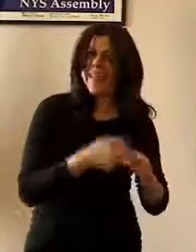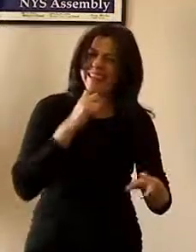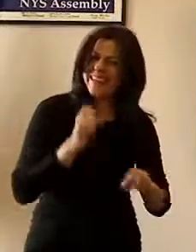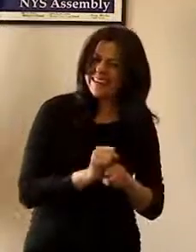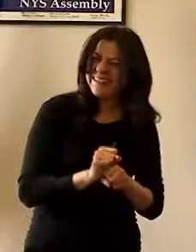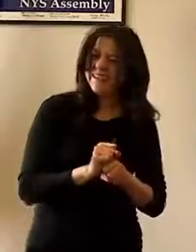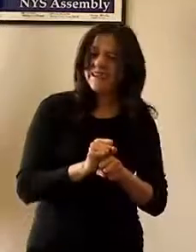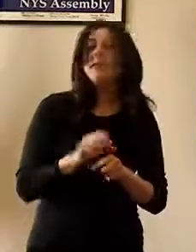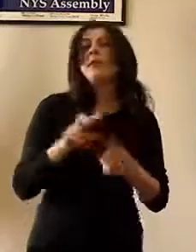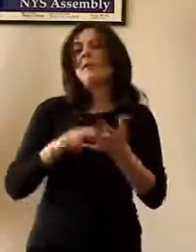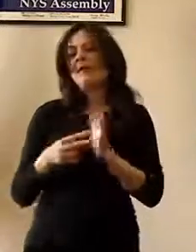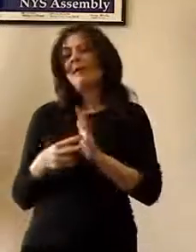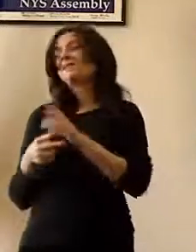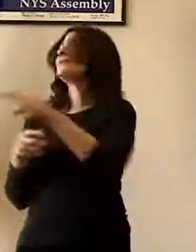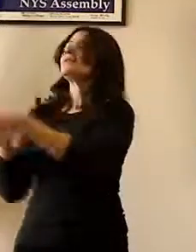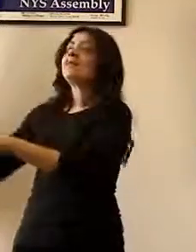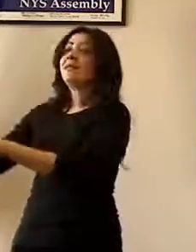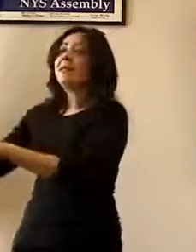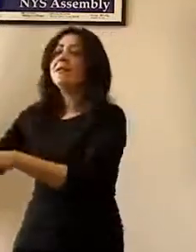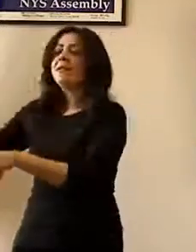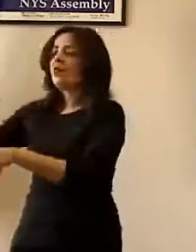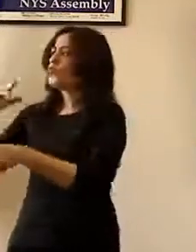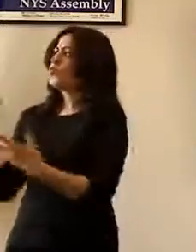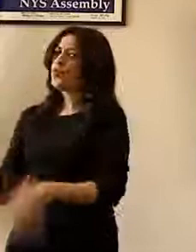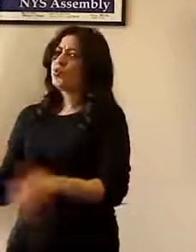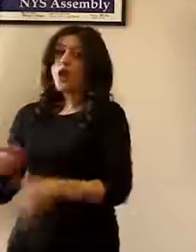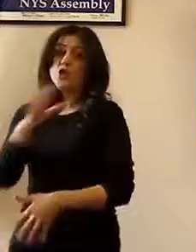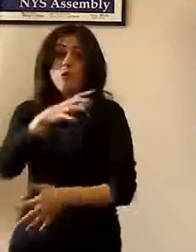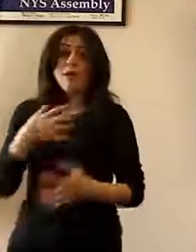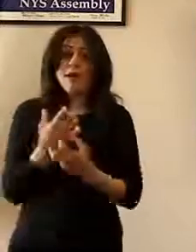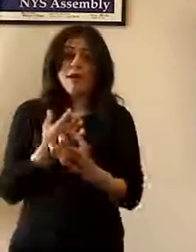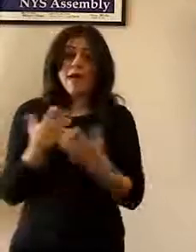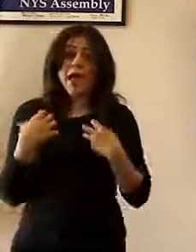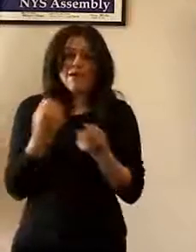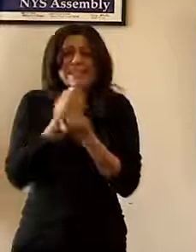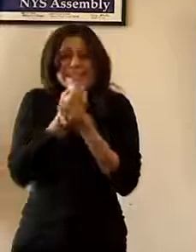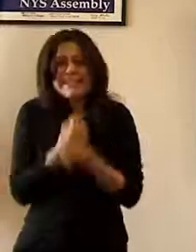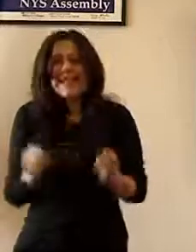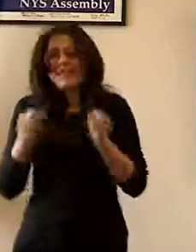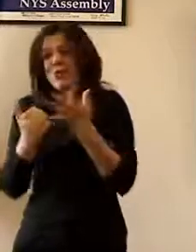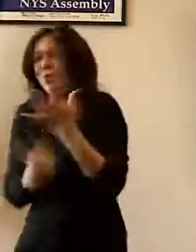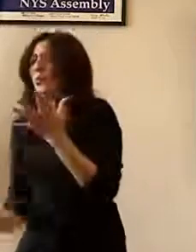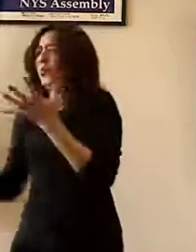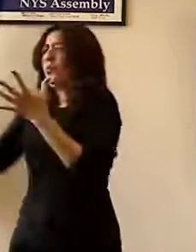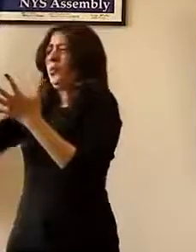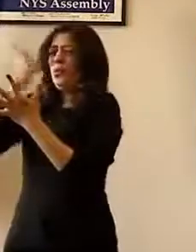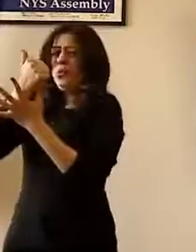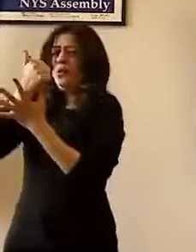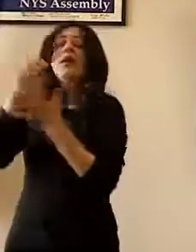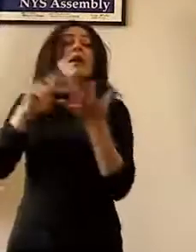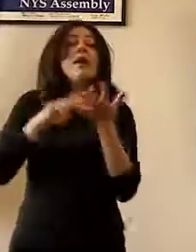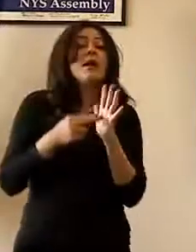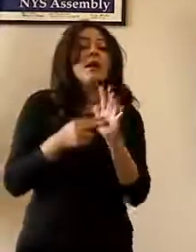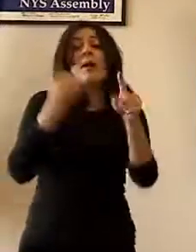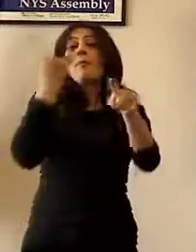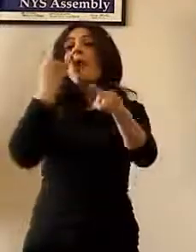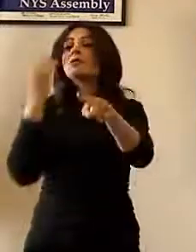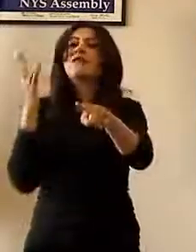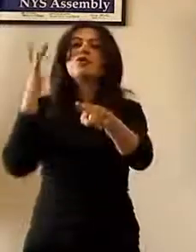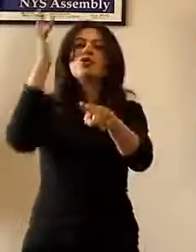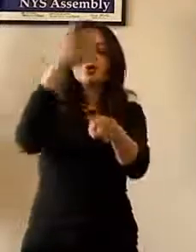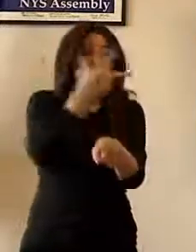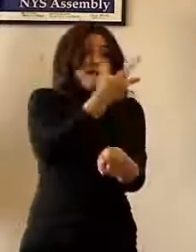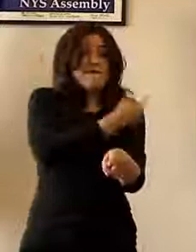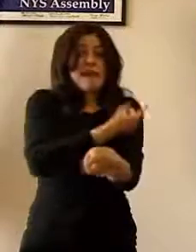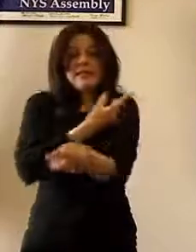the doses given, they are committed to safety And so in the future, when